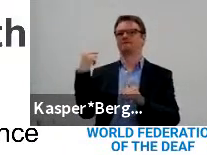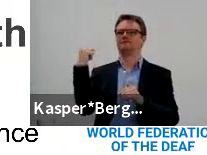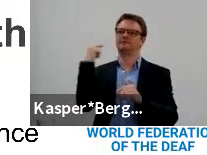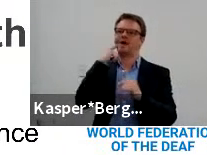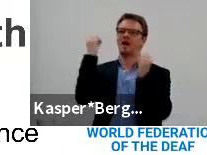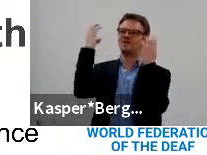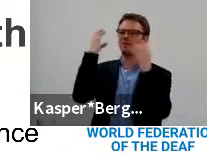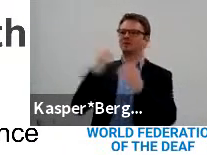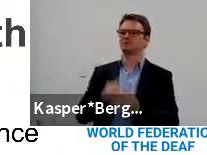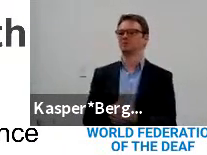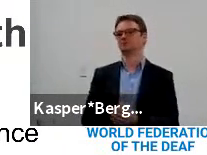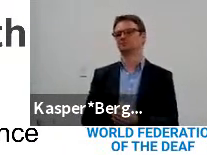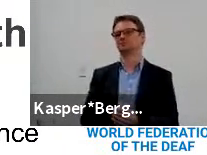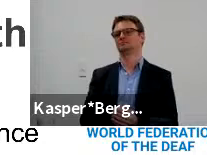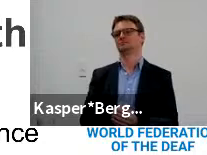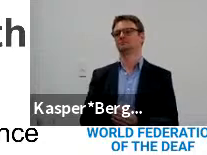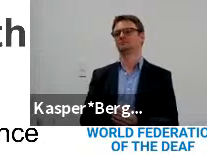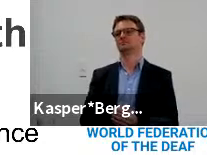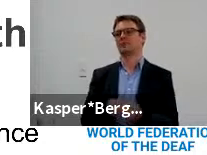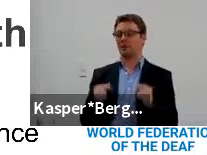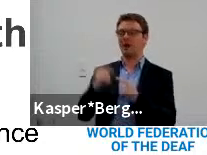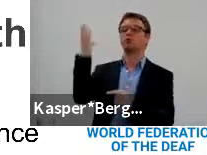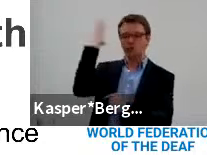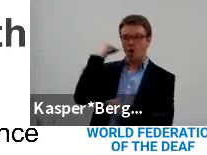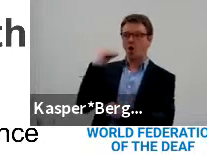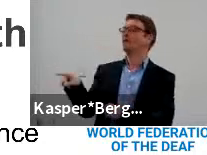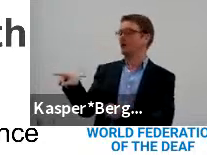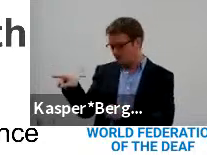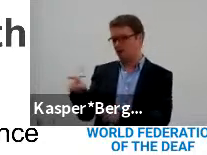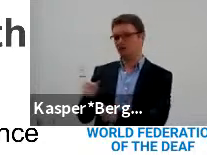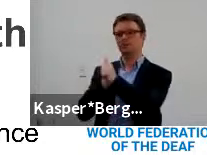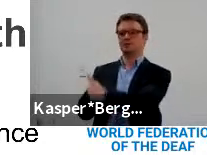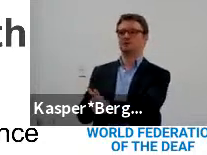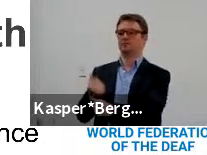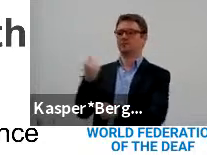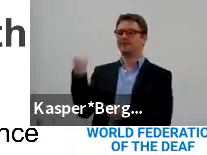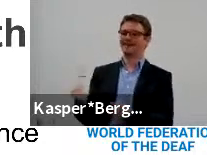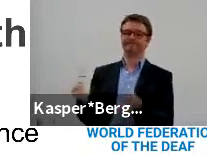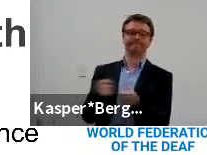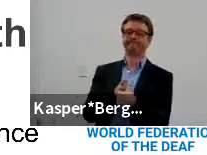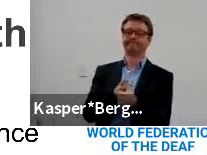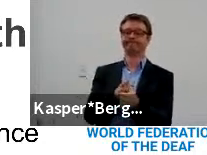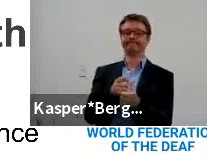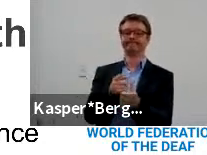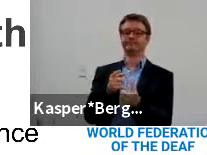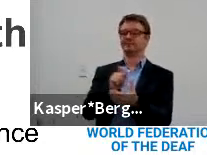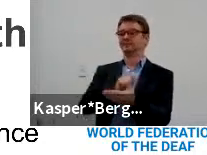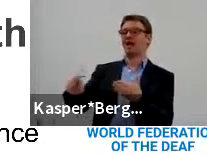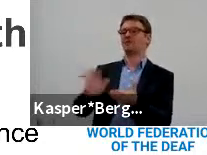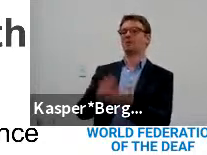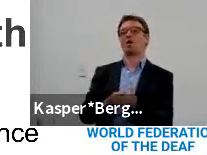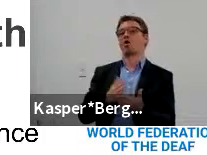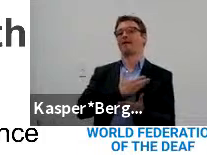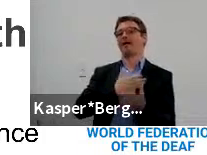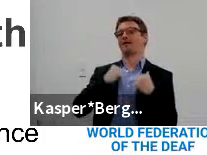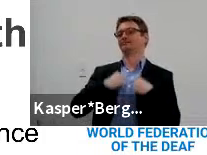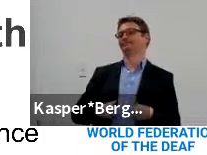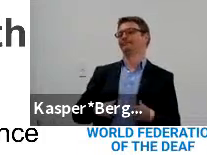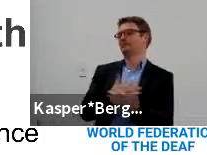have a lot of high-level credibility, and there's a big chance of misinformation. So if you only follow